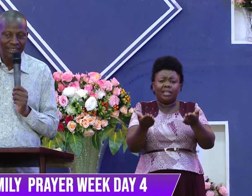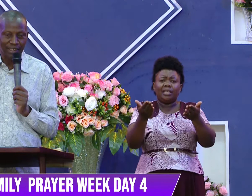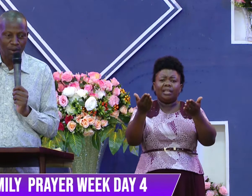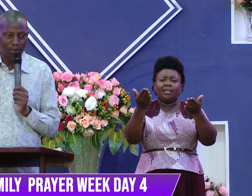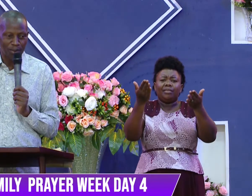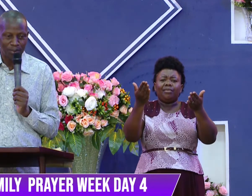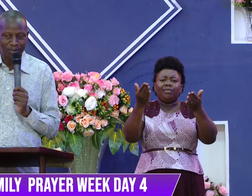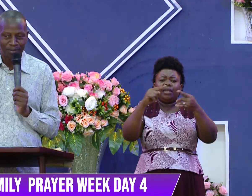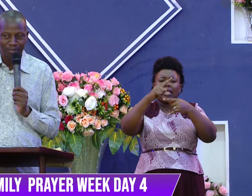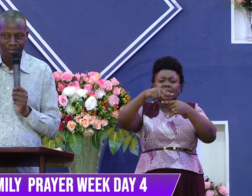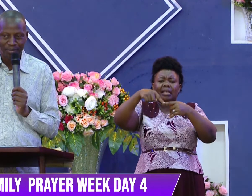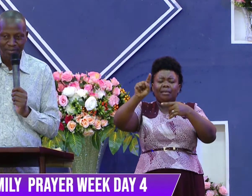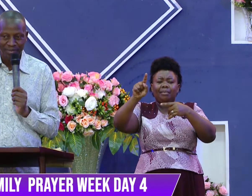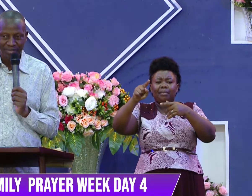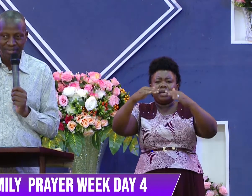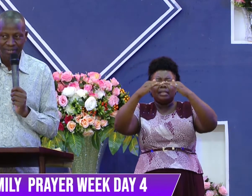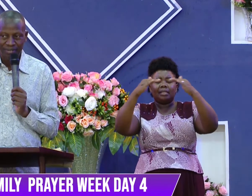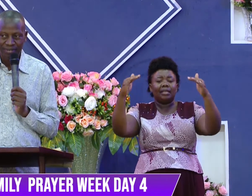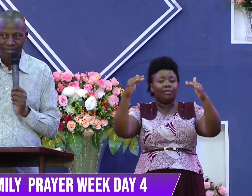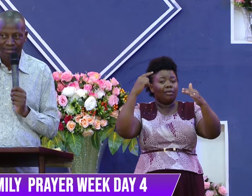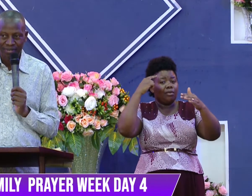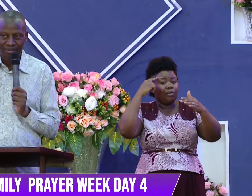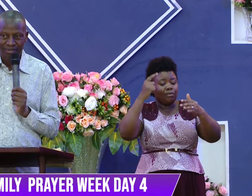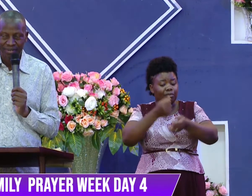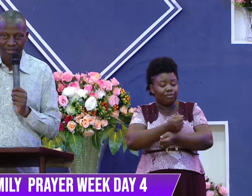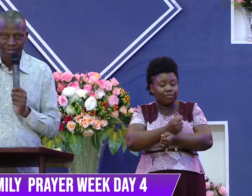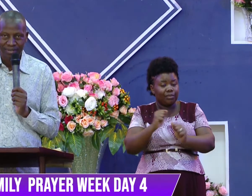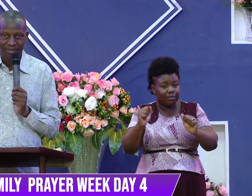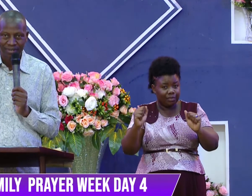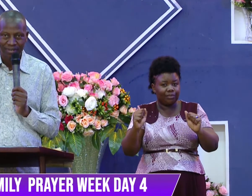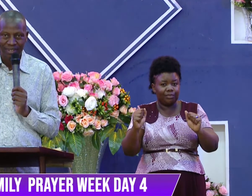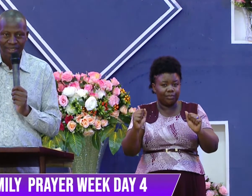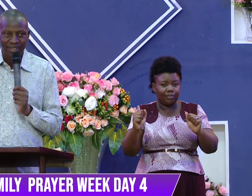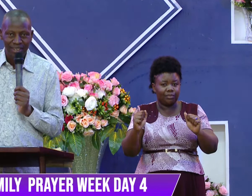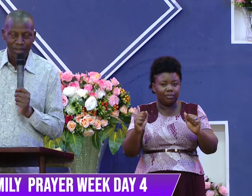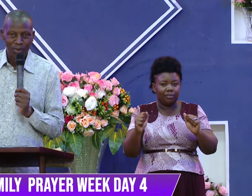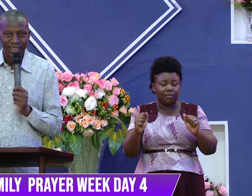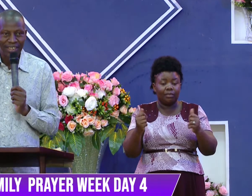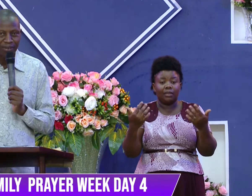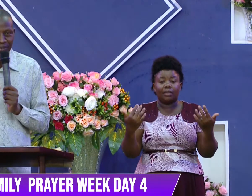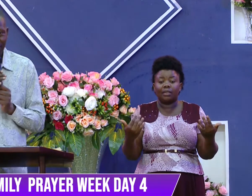and 8. It's when Jesus lifted the passmark of salvation.